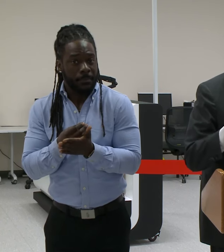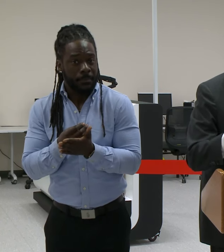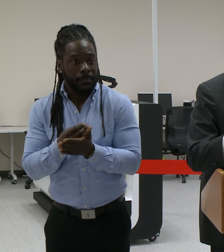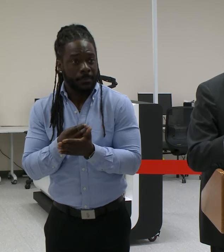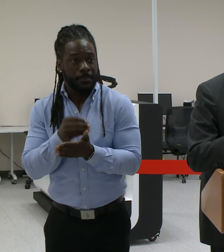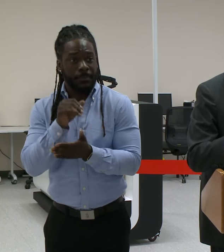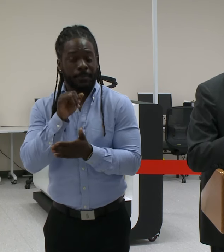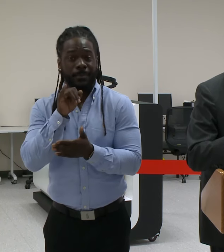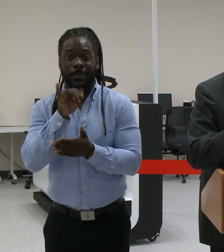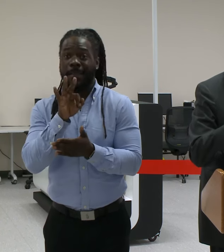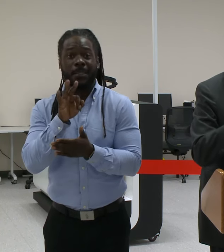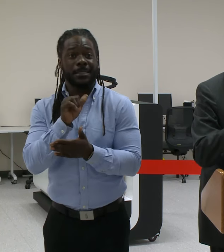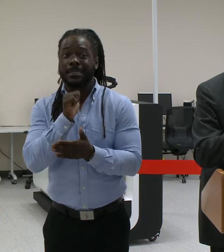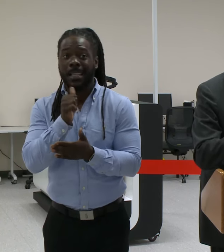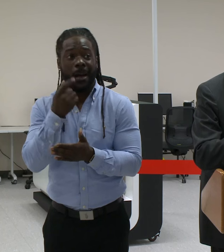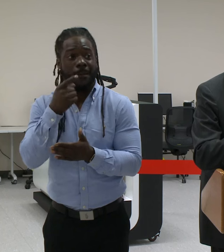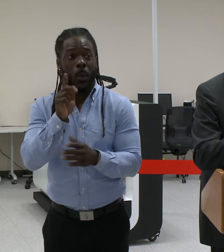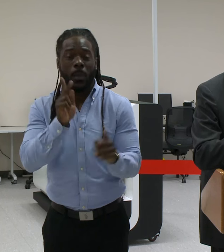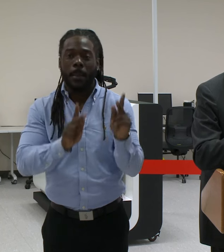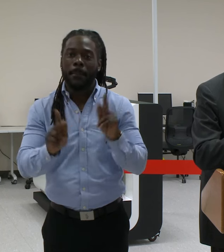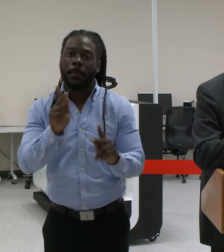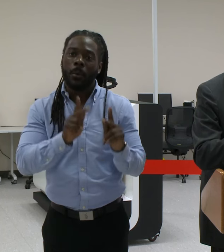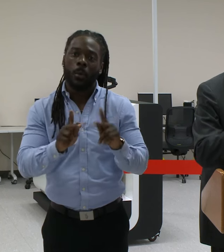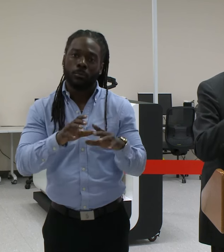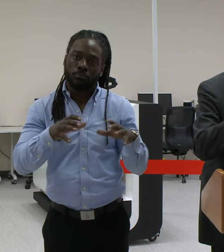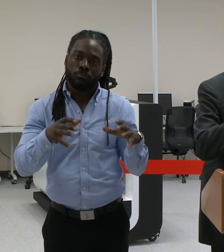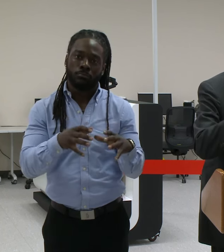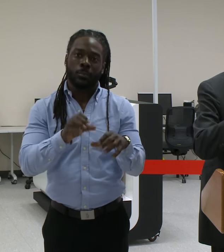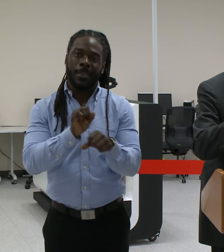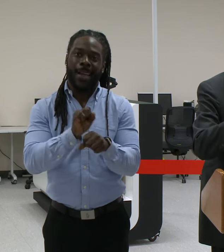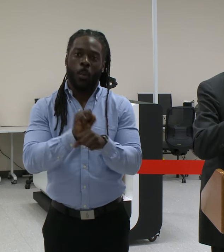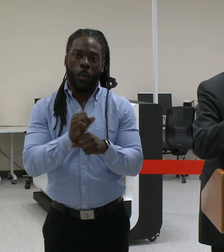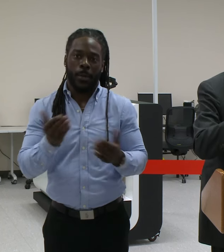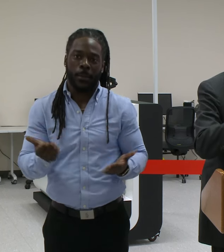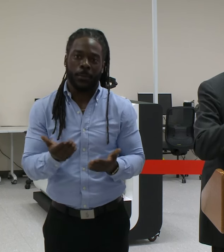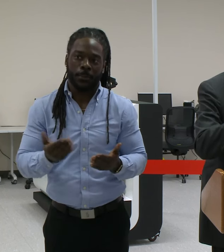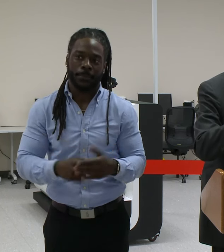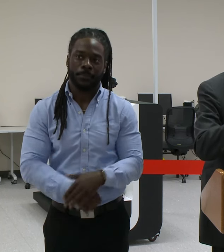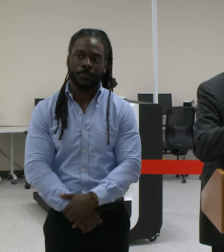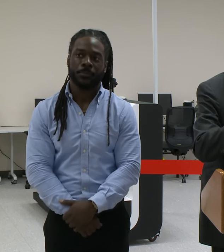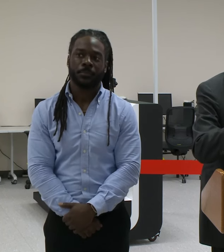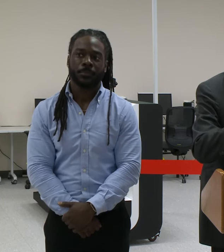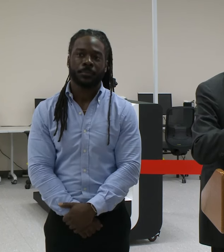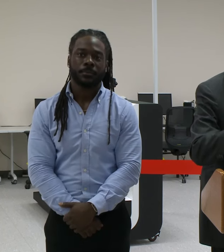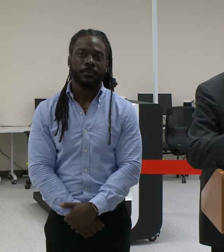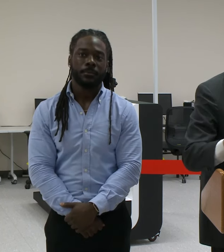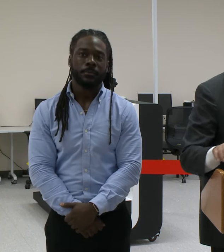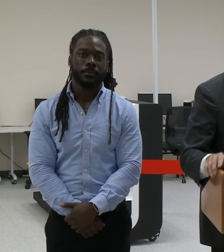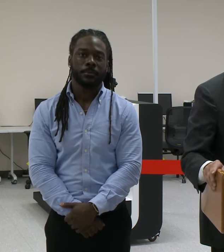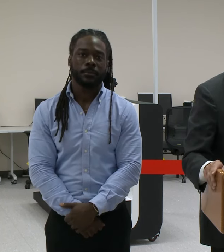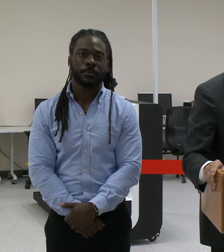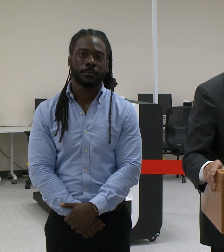if it were not for the people who work in that